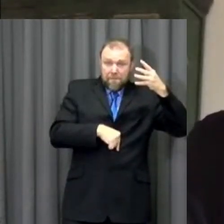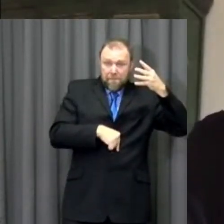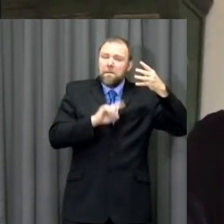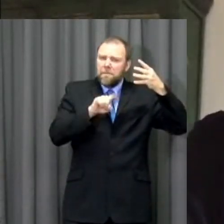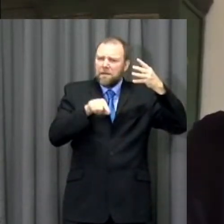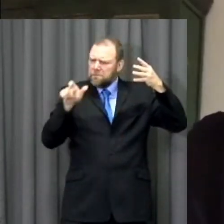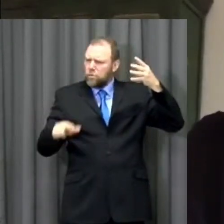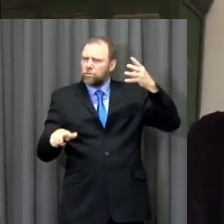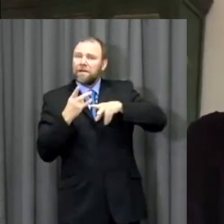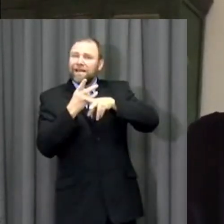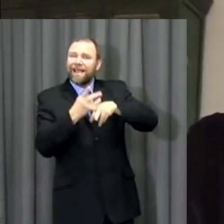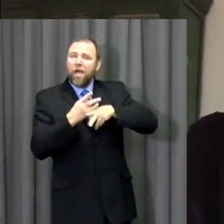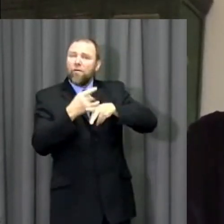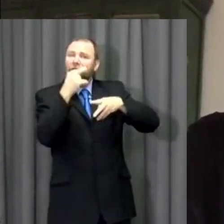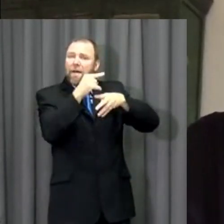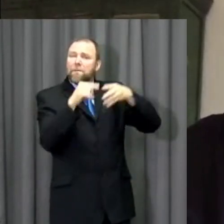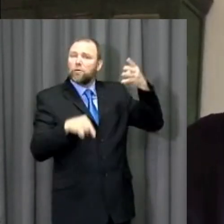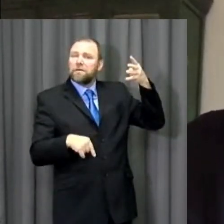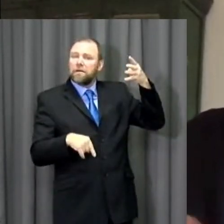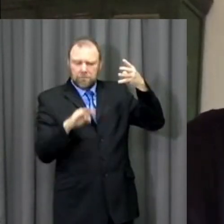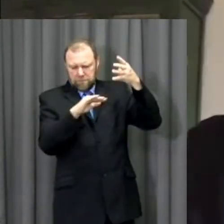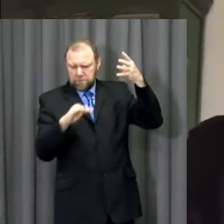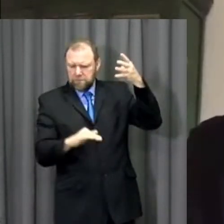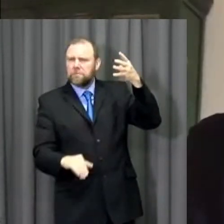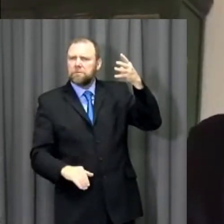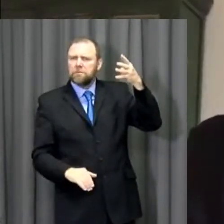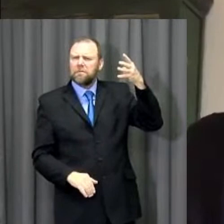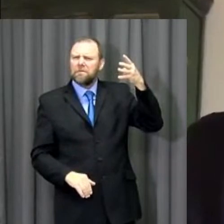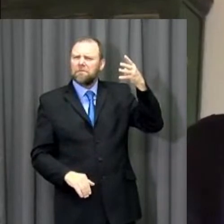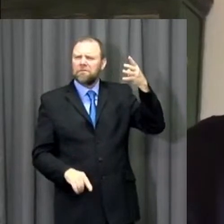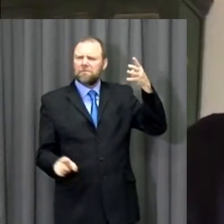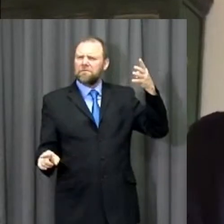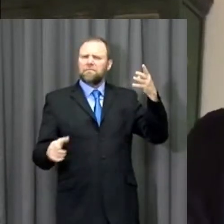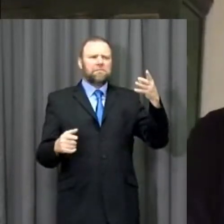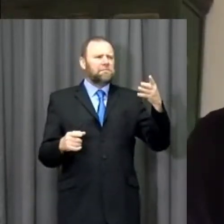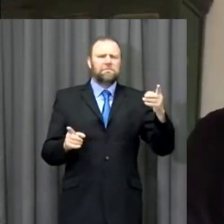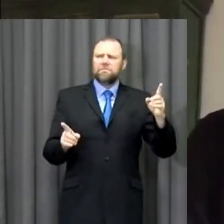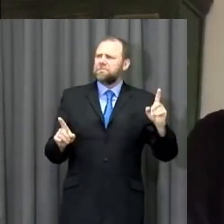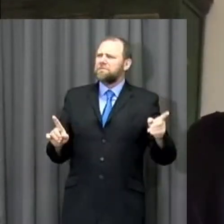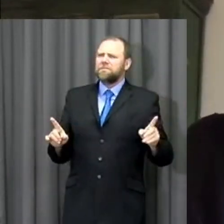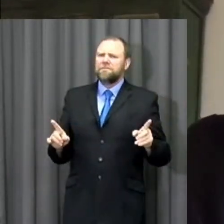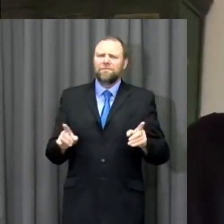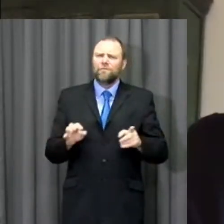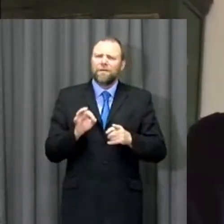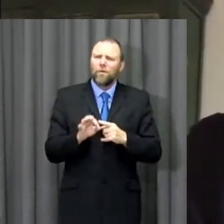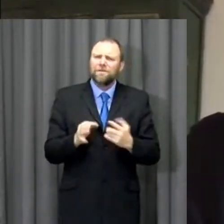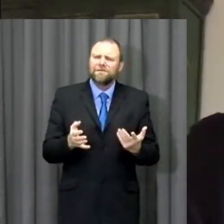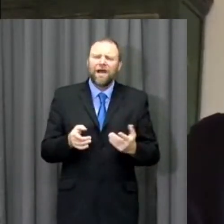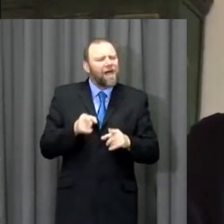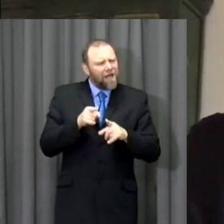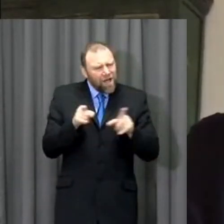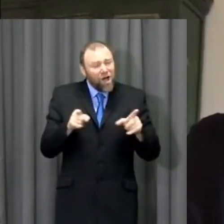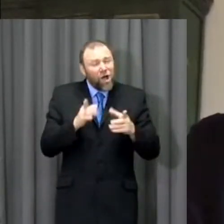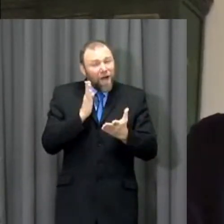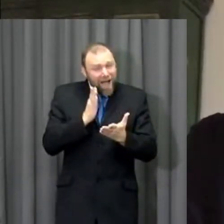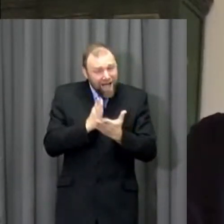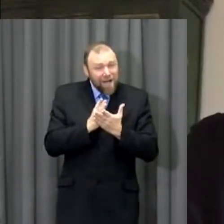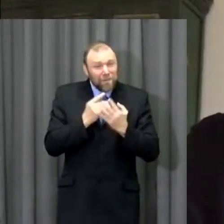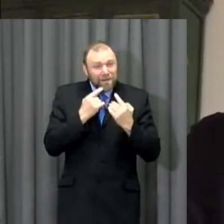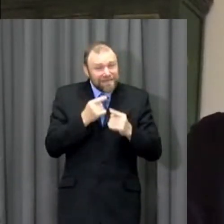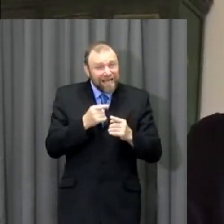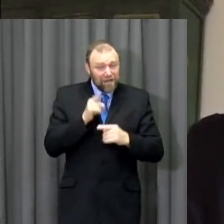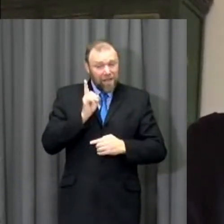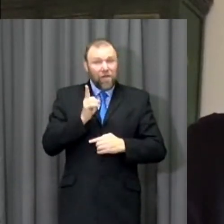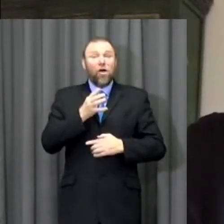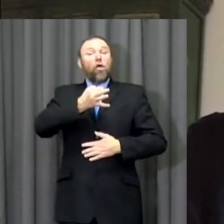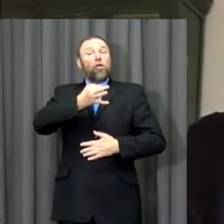risk of exposure to COVID-19. To many of our viewers, the question is, are you really saying that this risk in Band 4